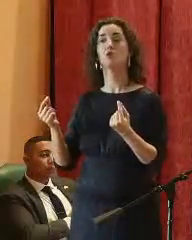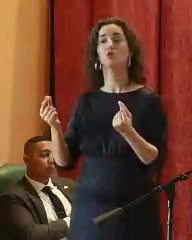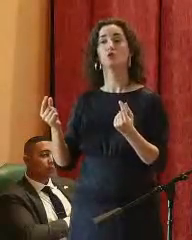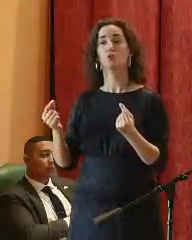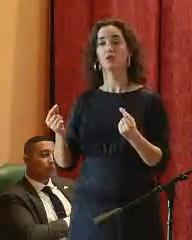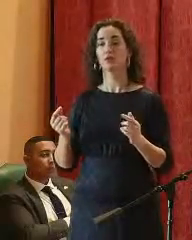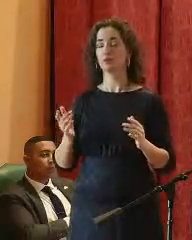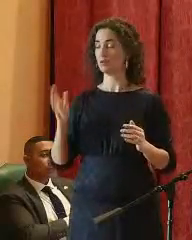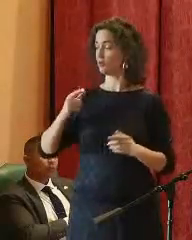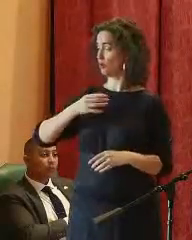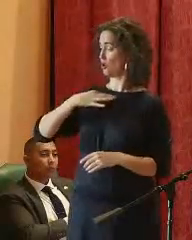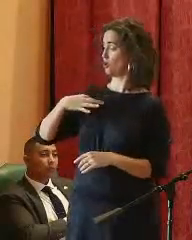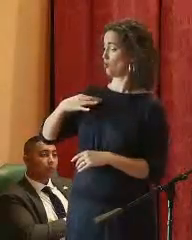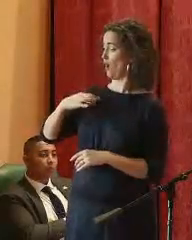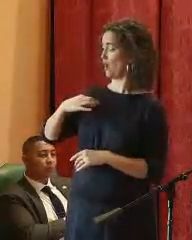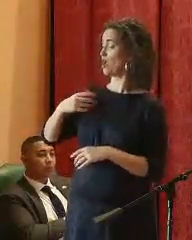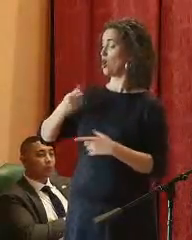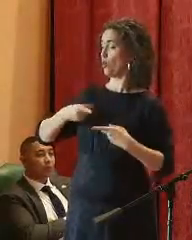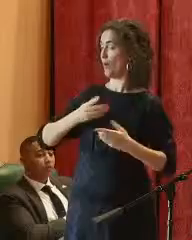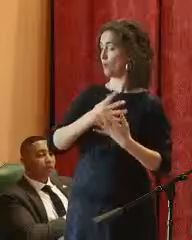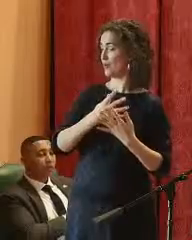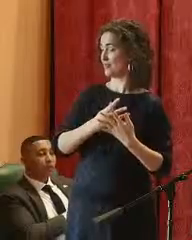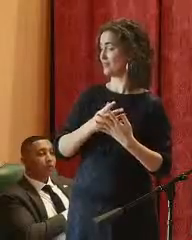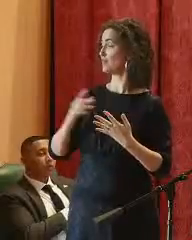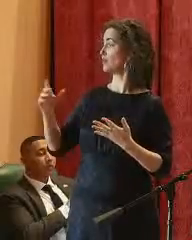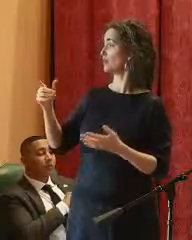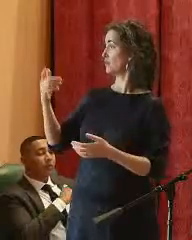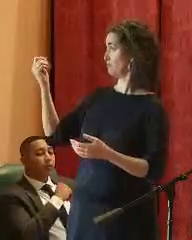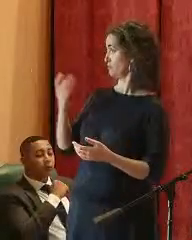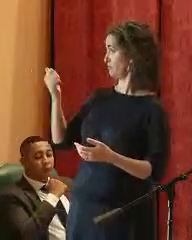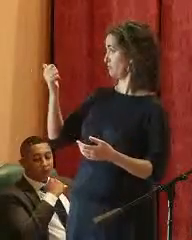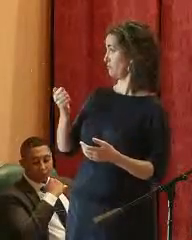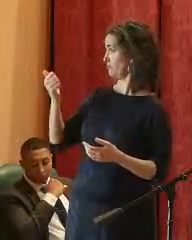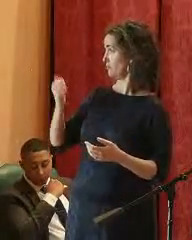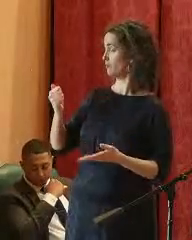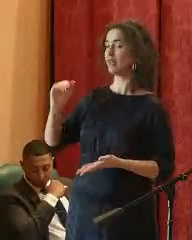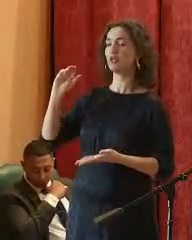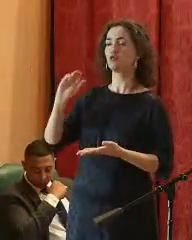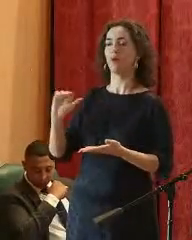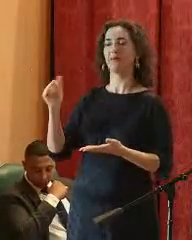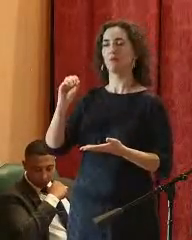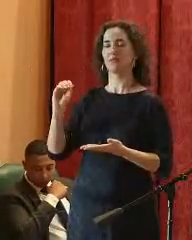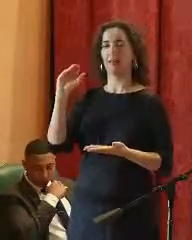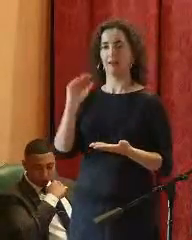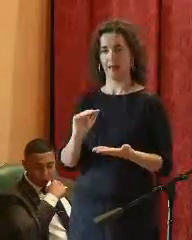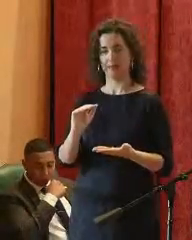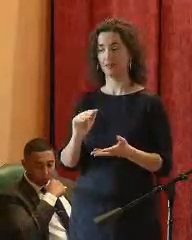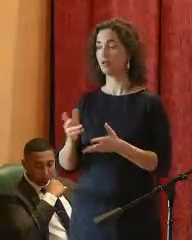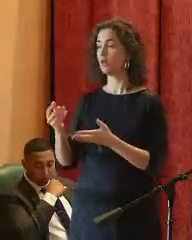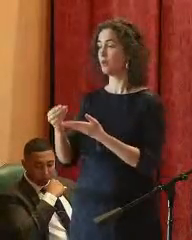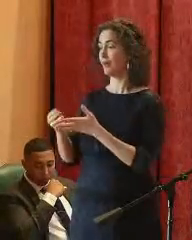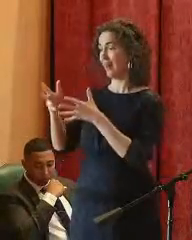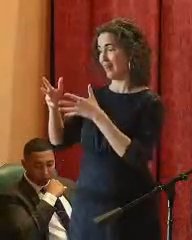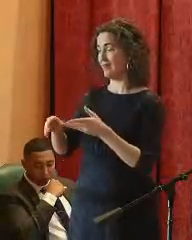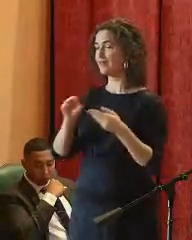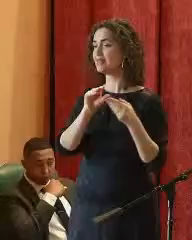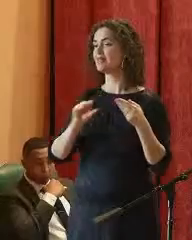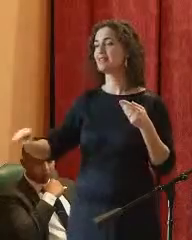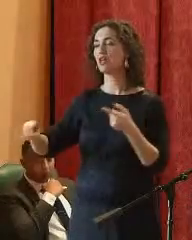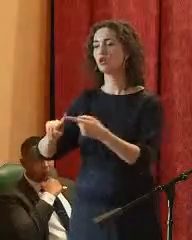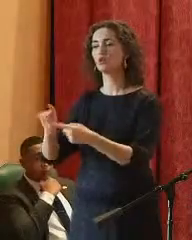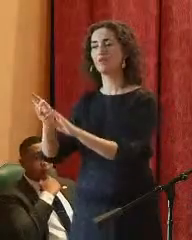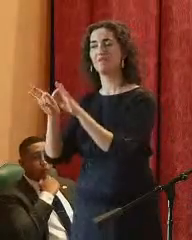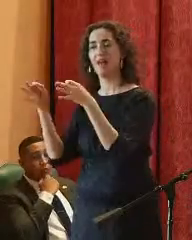of what they're eligible for while they're in prison, and the balance for which they would normally be eligible can be sent to their